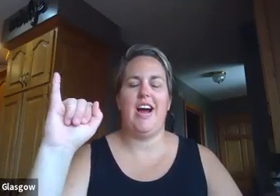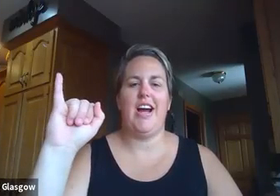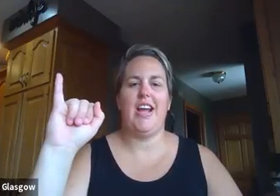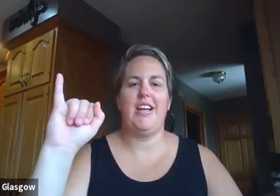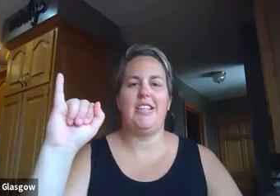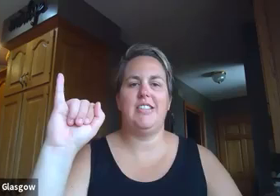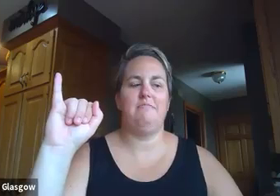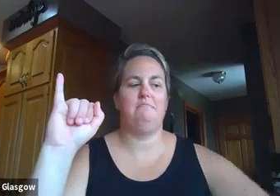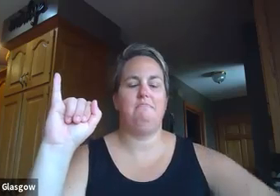I,